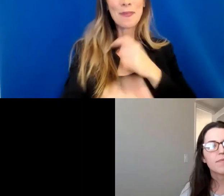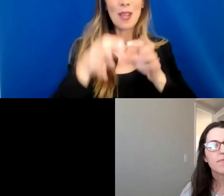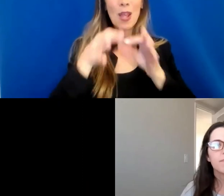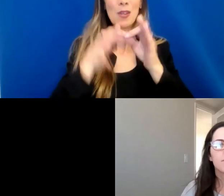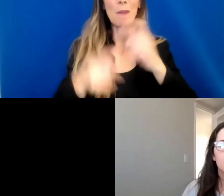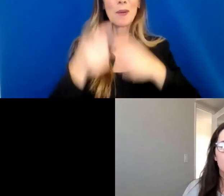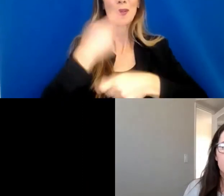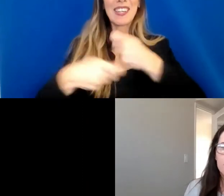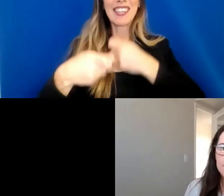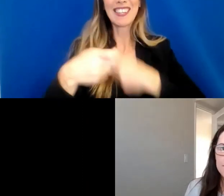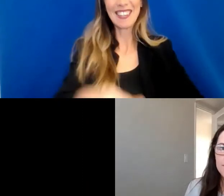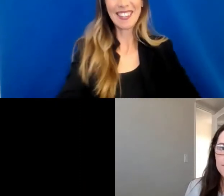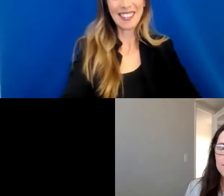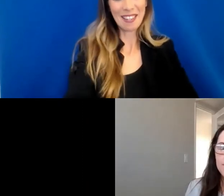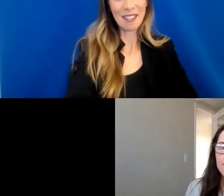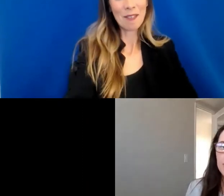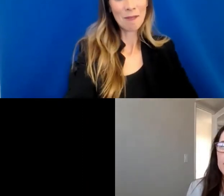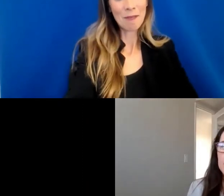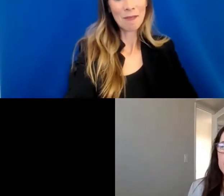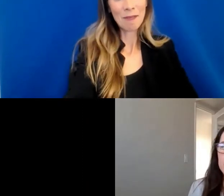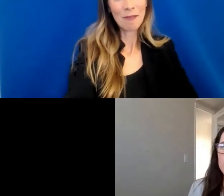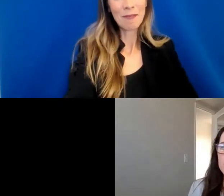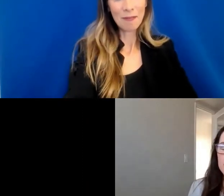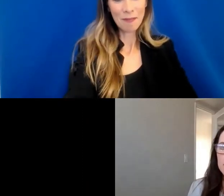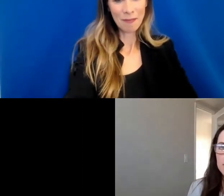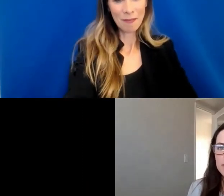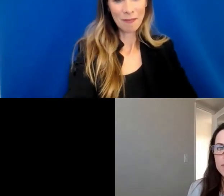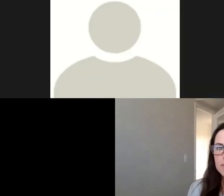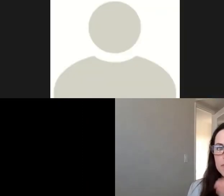the business meetings and